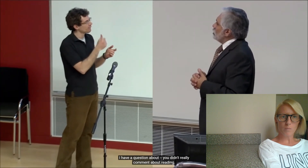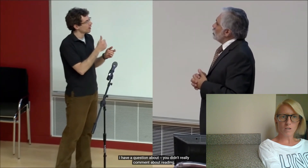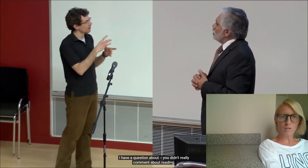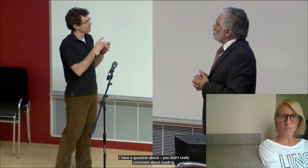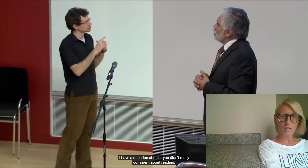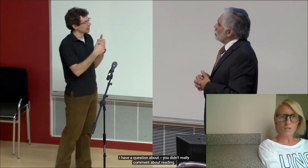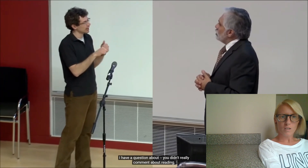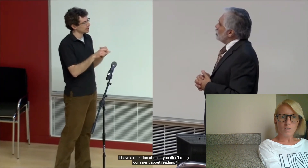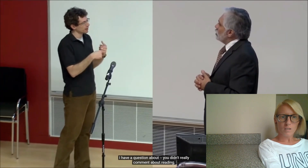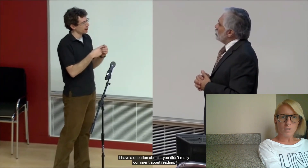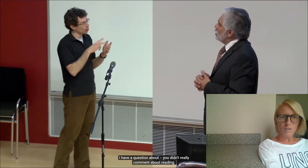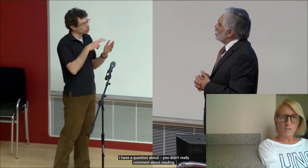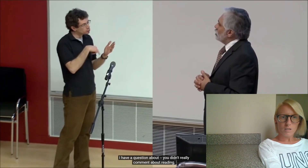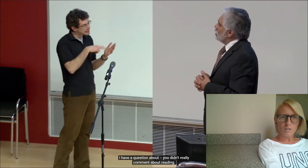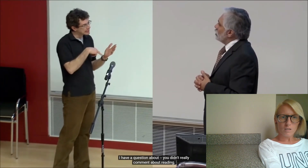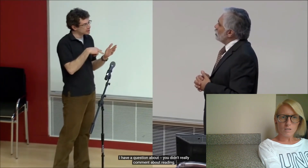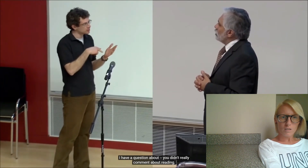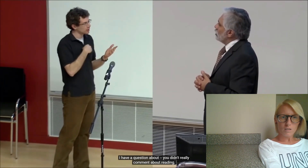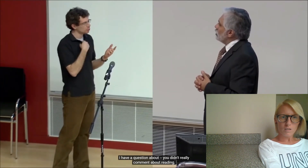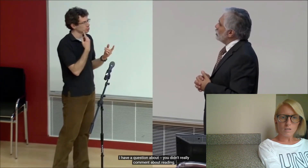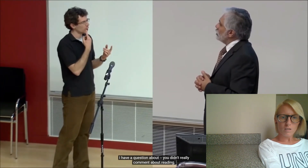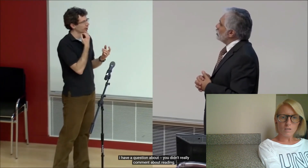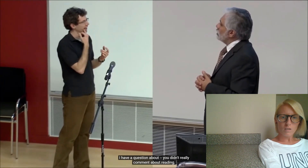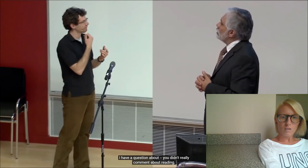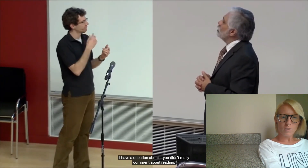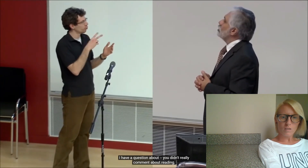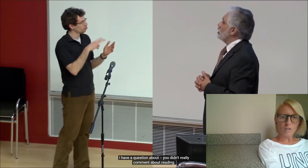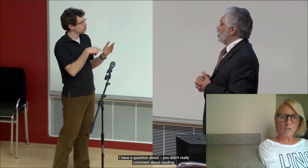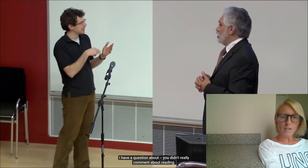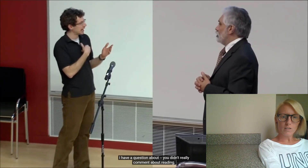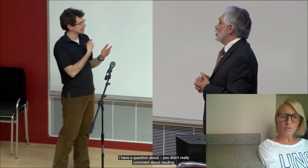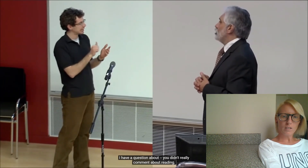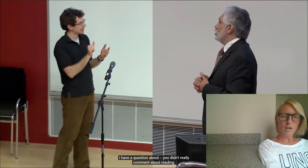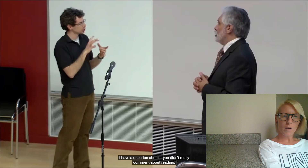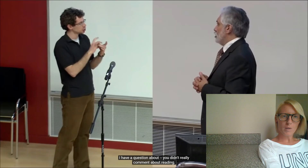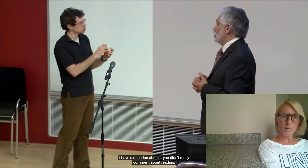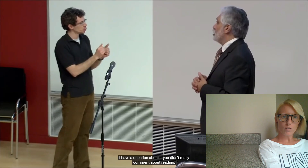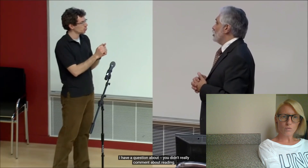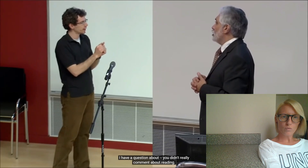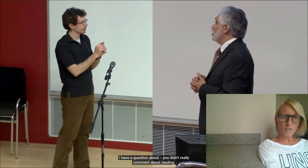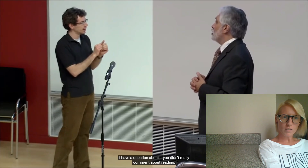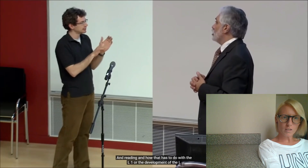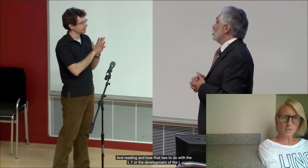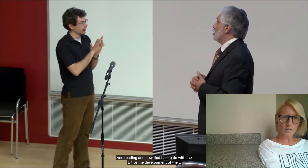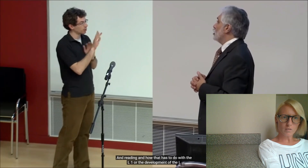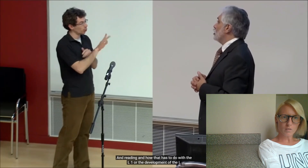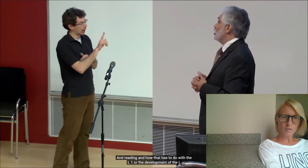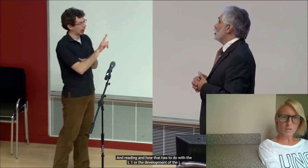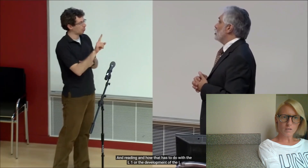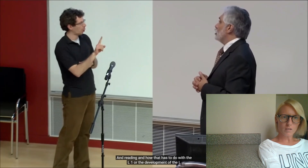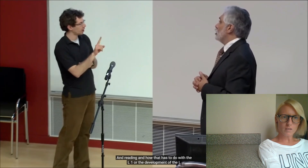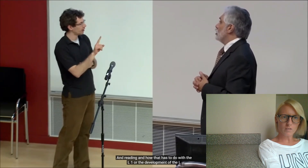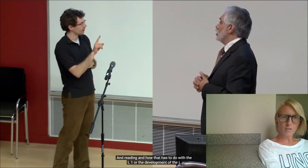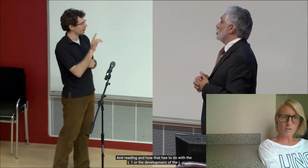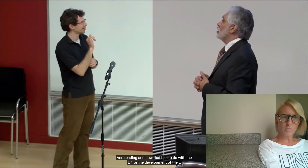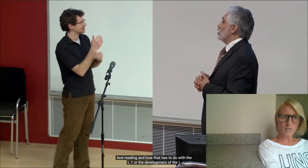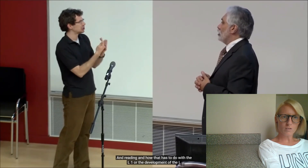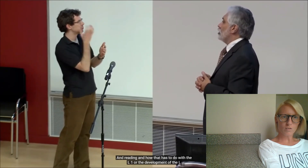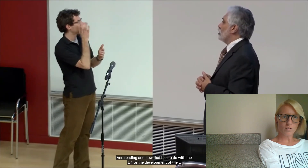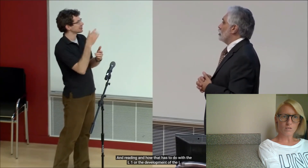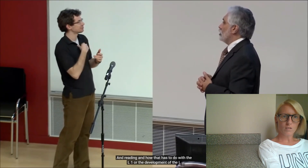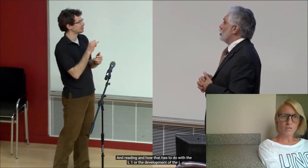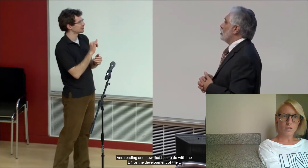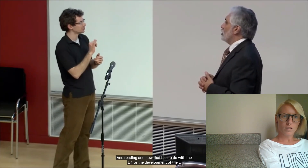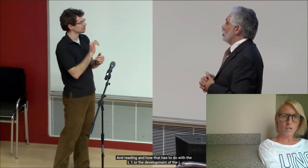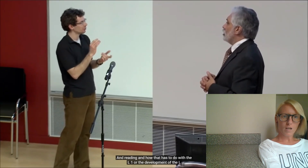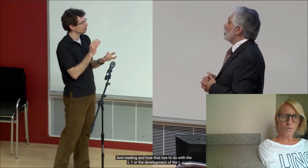about what type question about, you didn't really comment about reading I didn't really comment about your and reading and how that has to do with